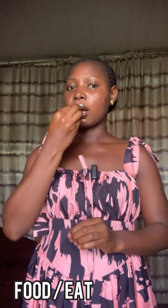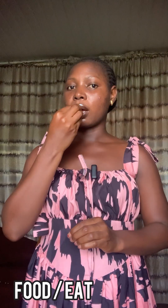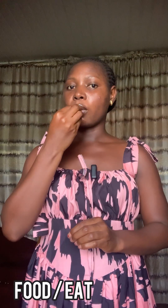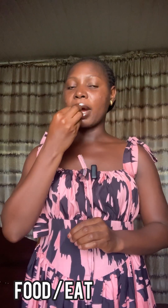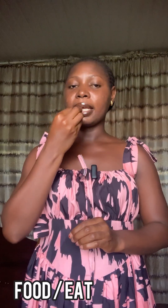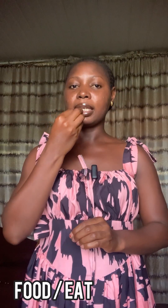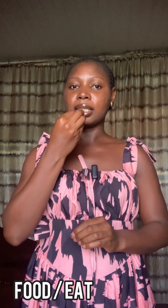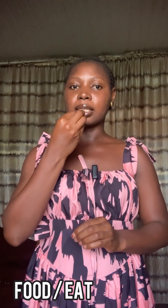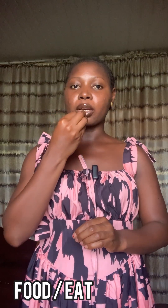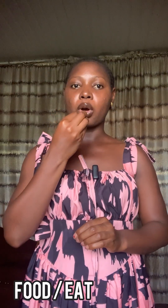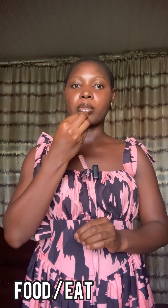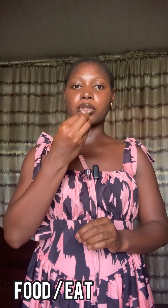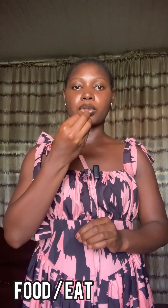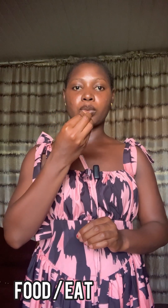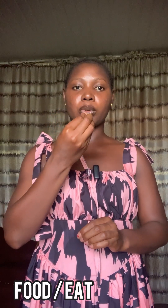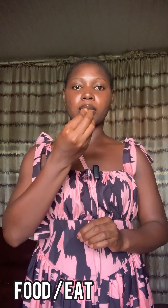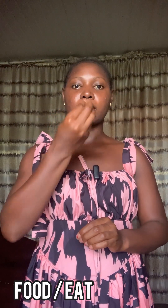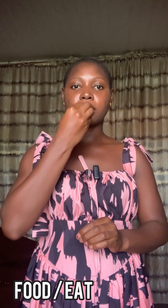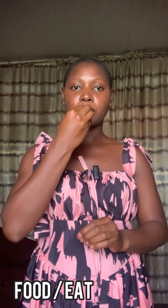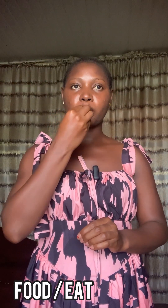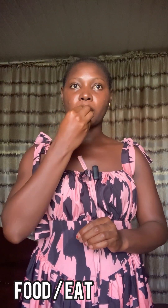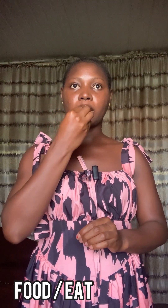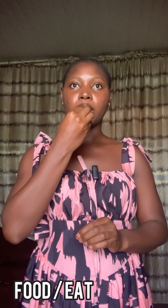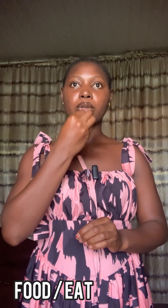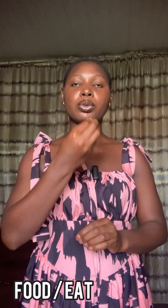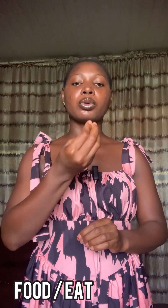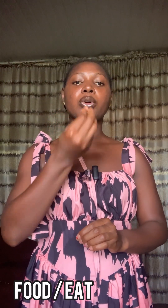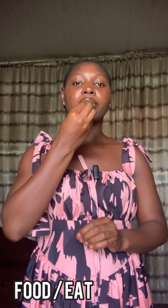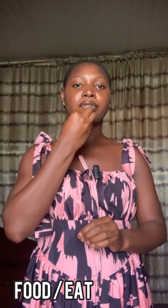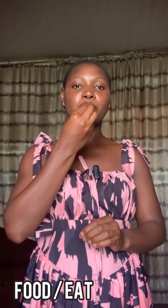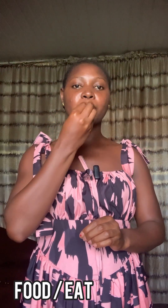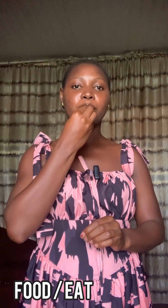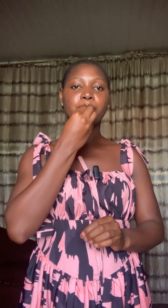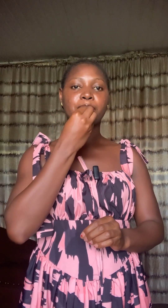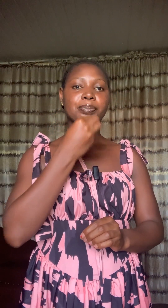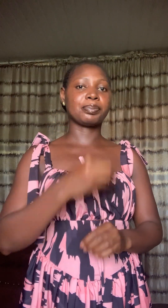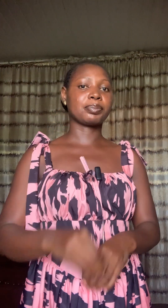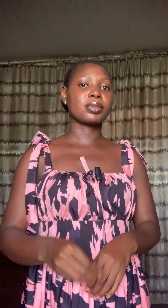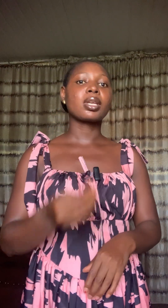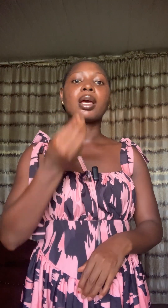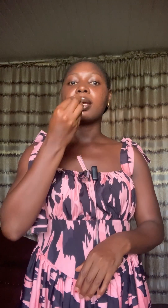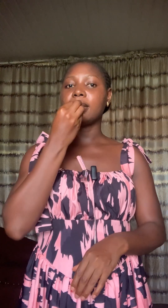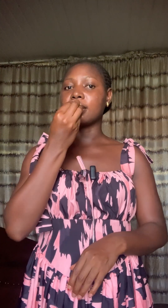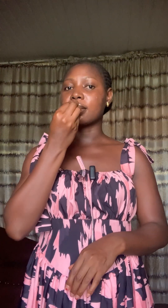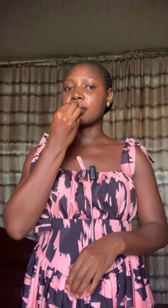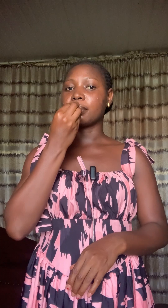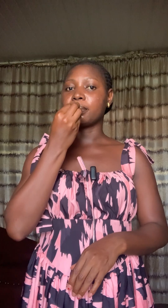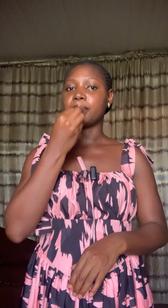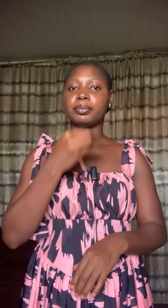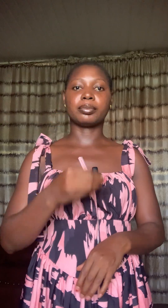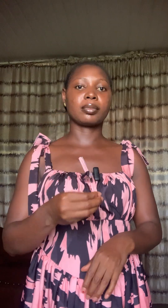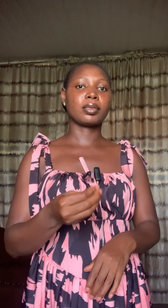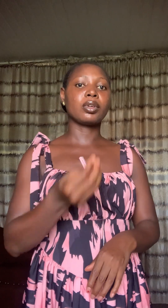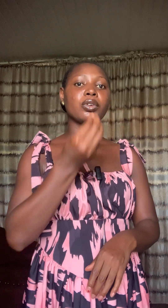while eat comes just once this way. So food, eat.